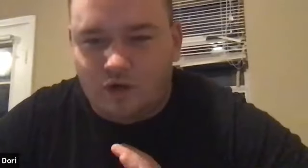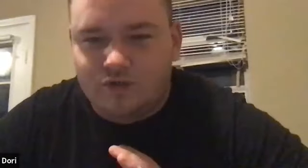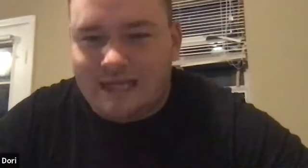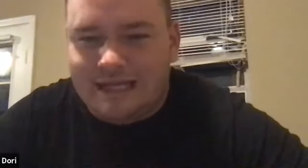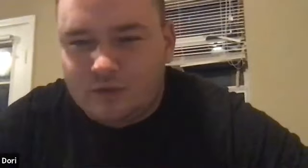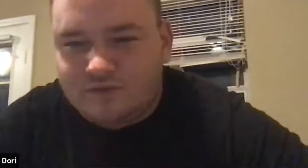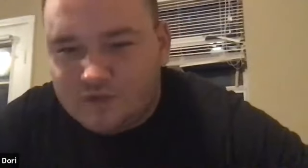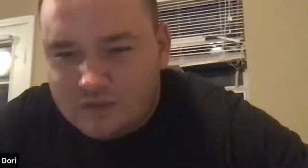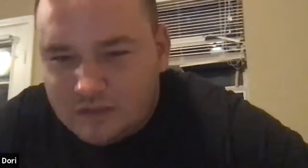learn sign language first.